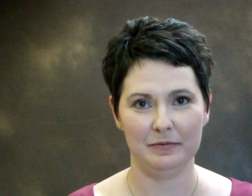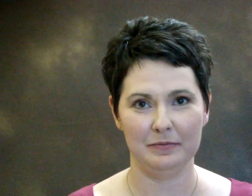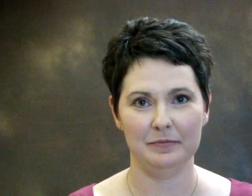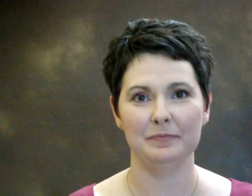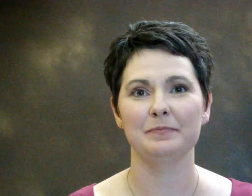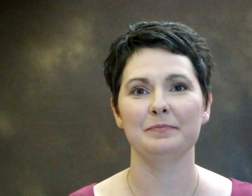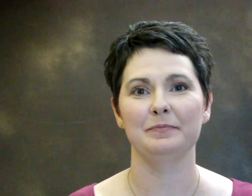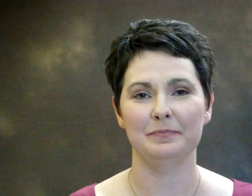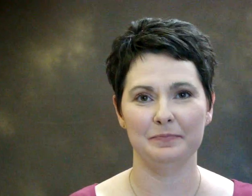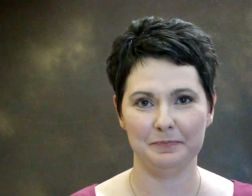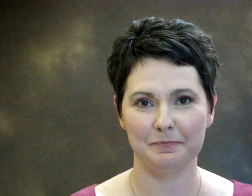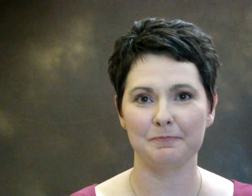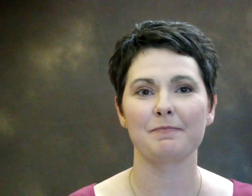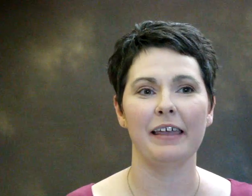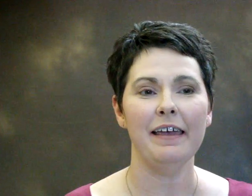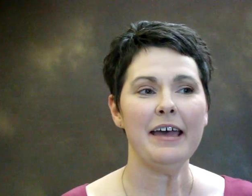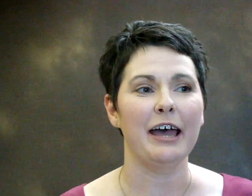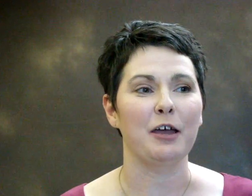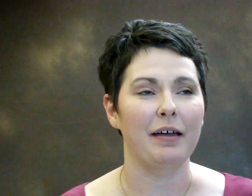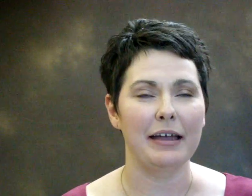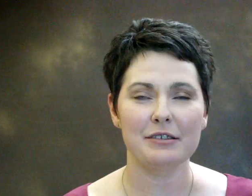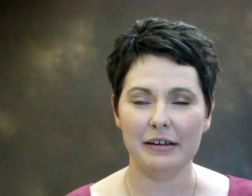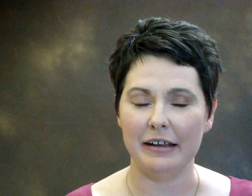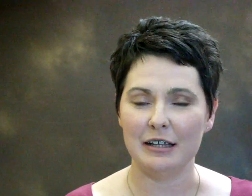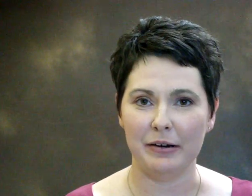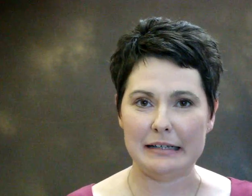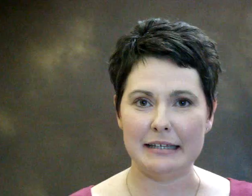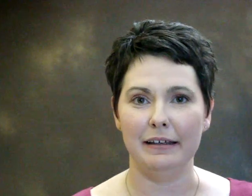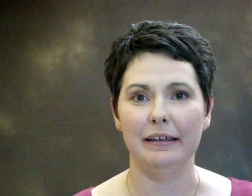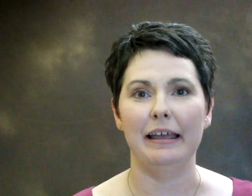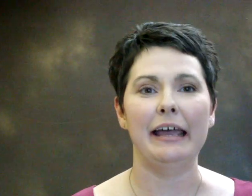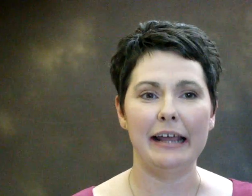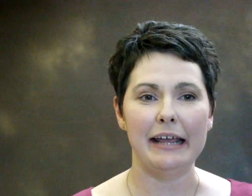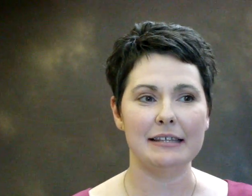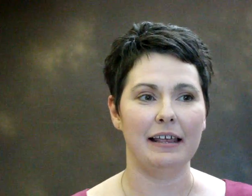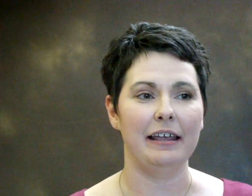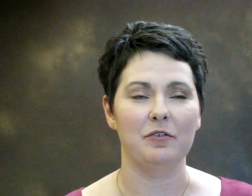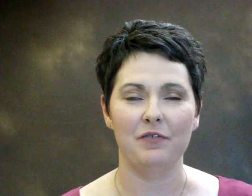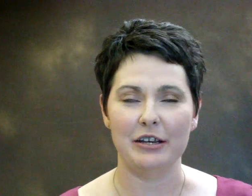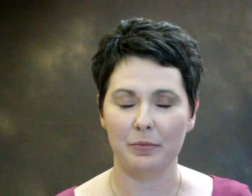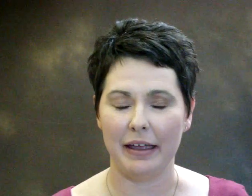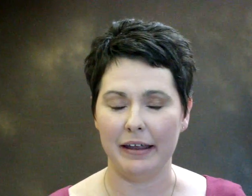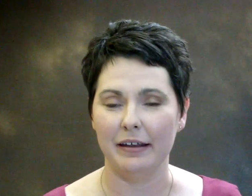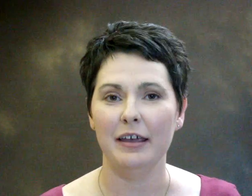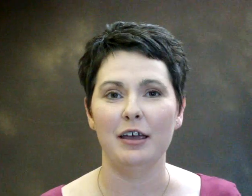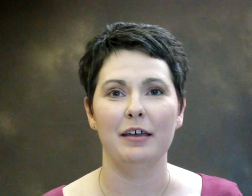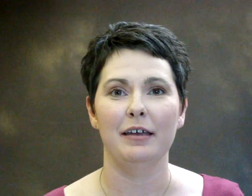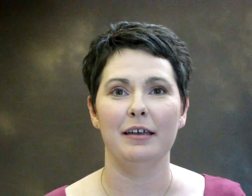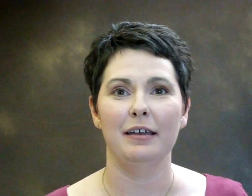and a little bit of a background. I started experiencing headaches and facial pain. Could you point to me where that